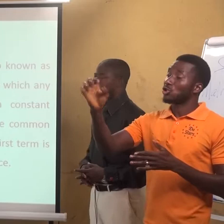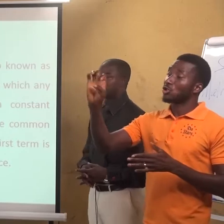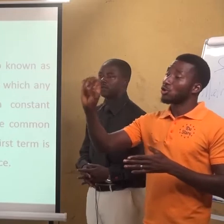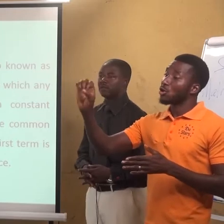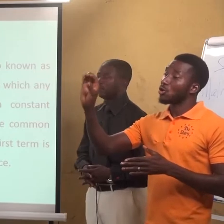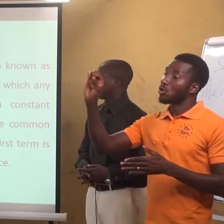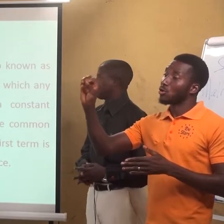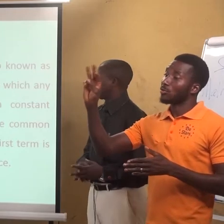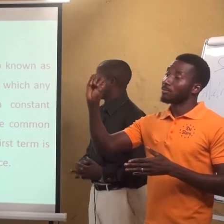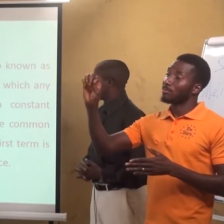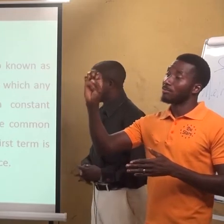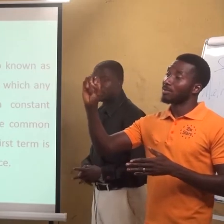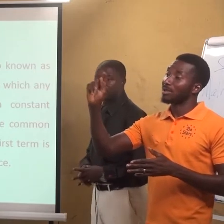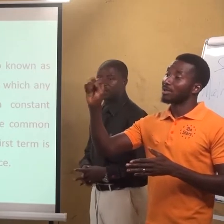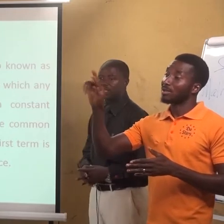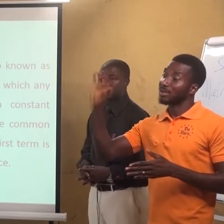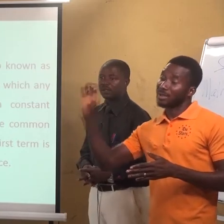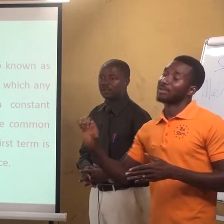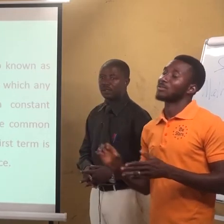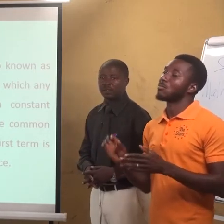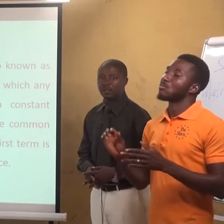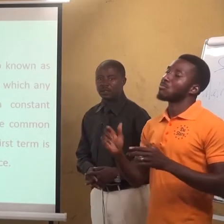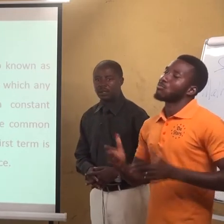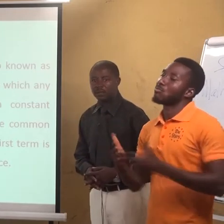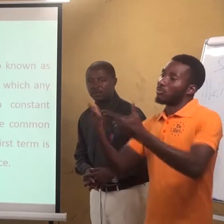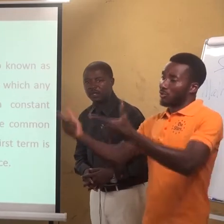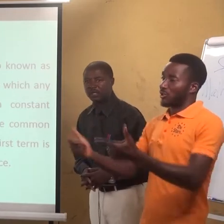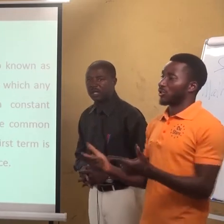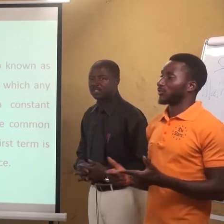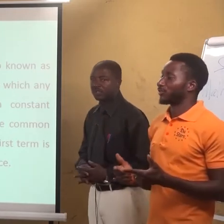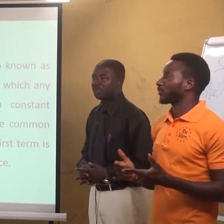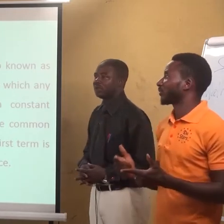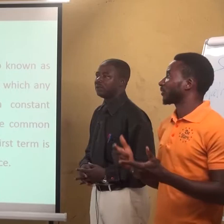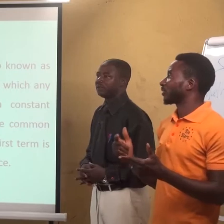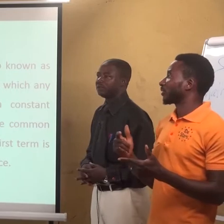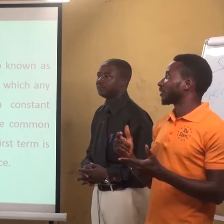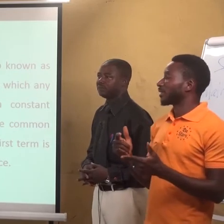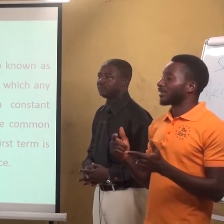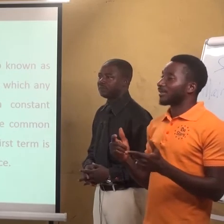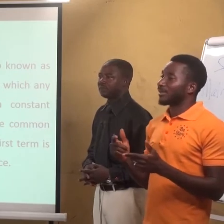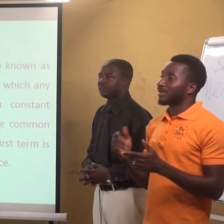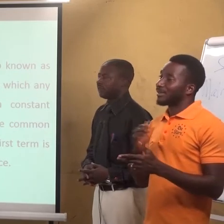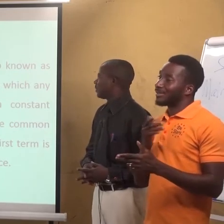exponential sequence? A geometric progression, abbreviated as GP,